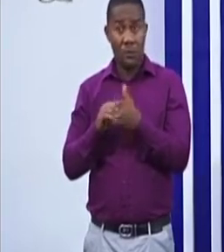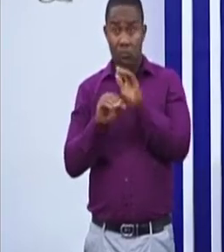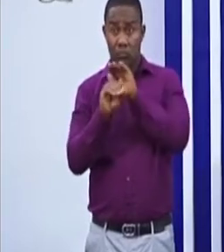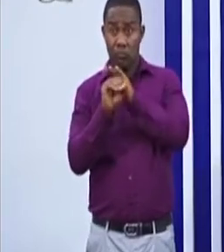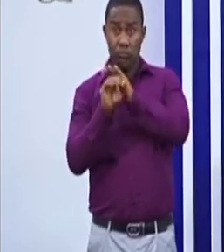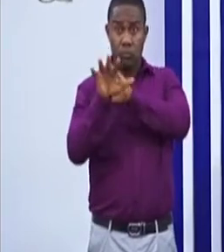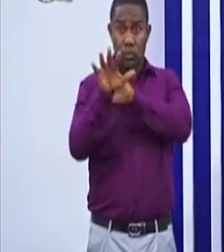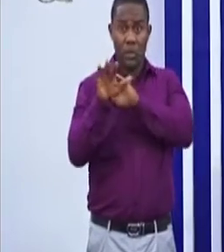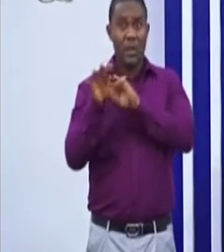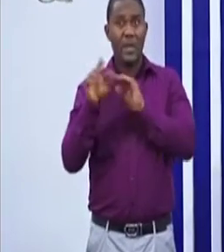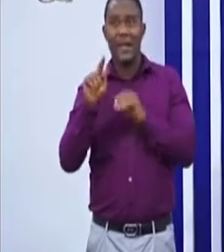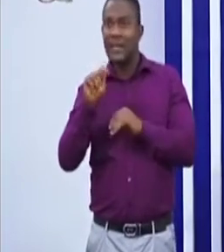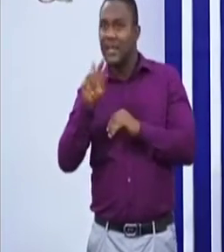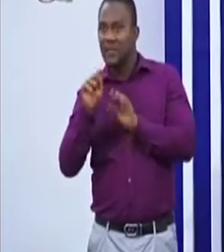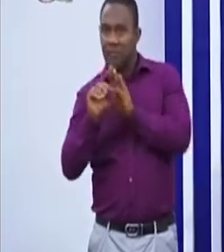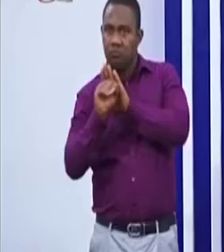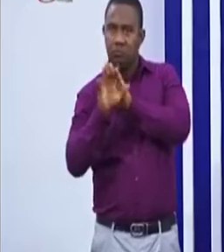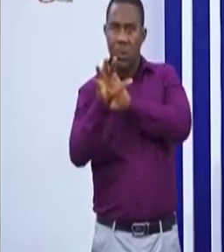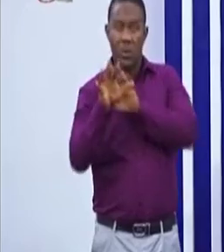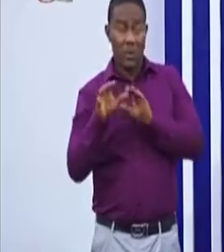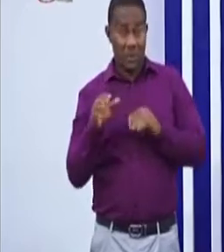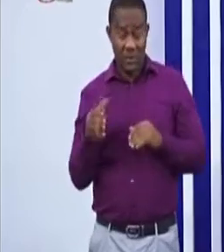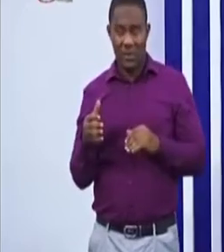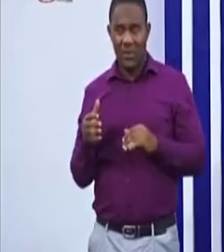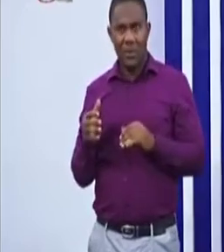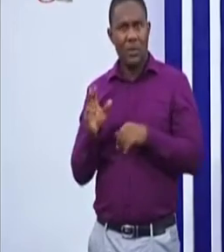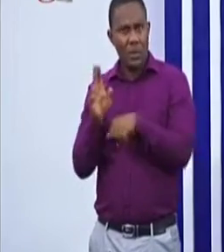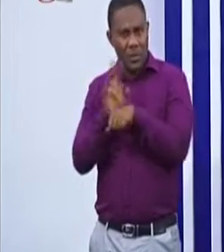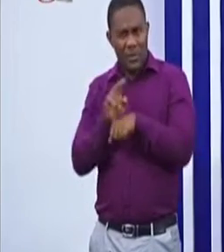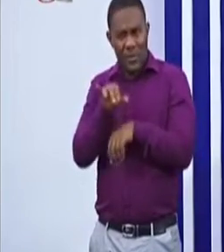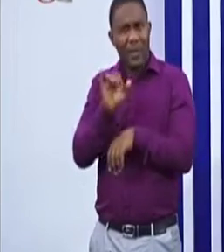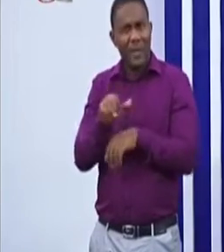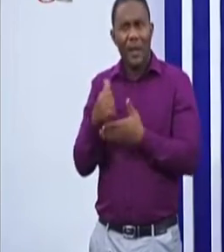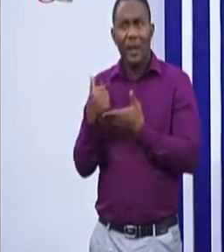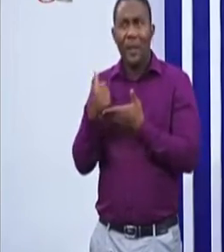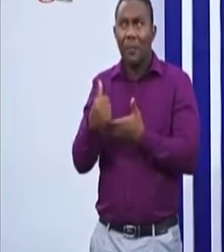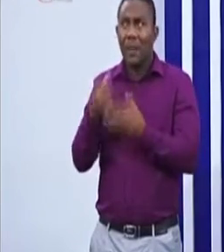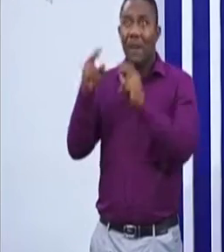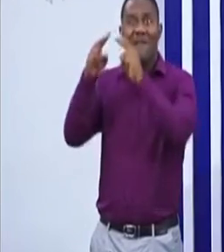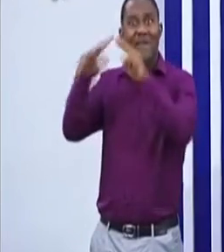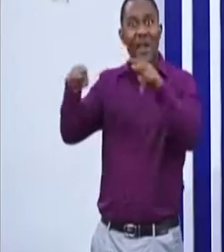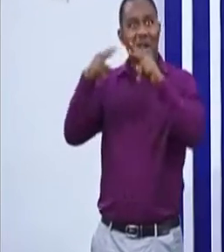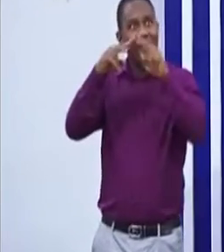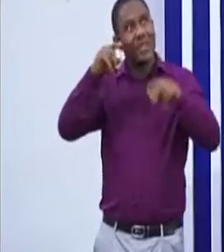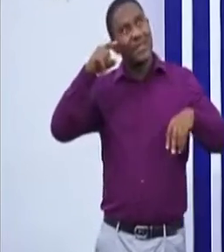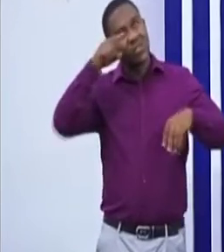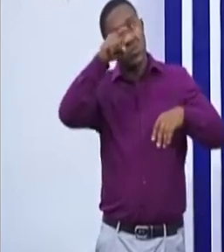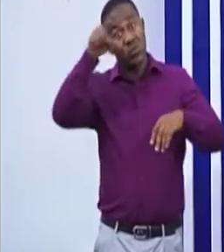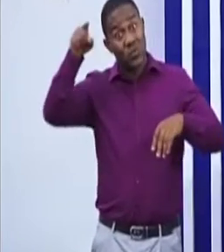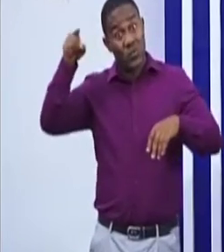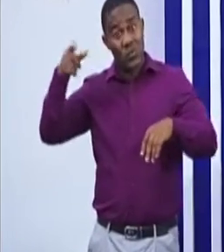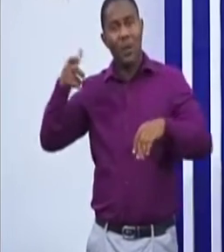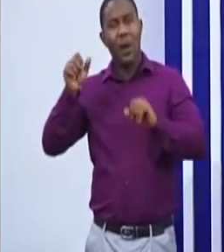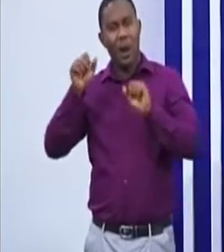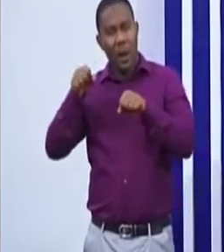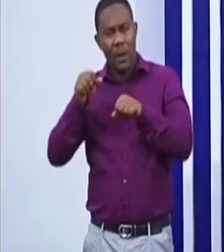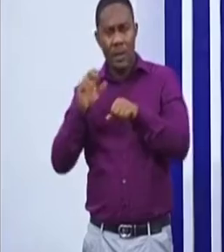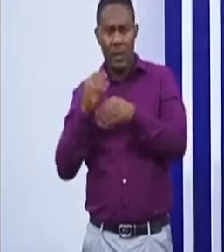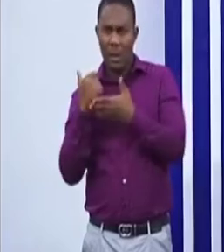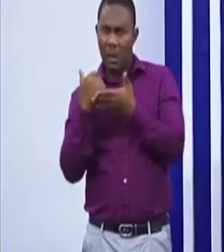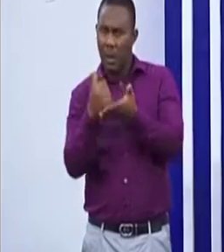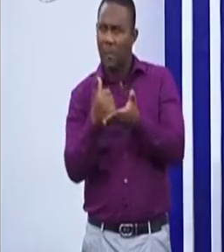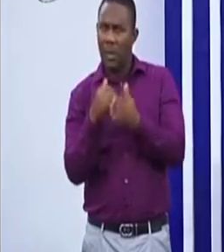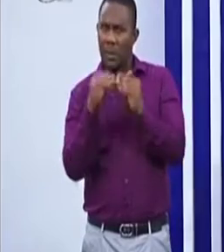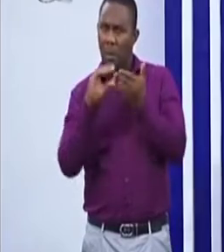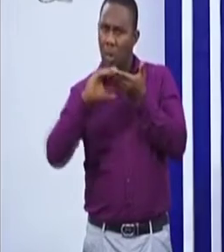around Ghana no. Yɛ use saa infrastructure no ne de aboa yɛ mmabun ne yɛ school nkwalaa na ɔmo de esua